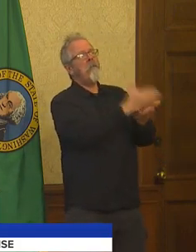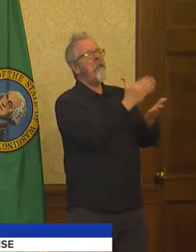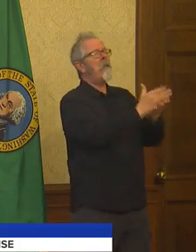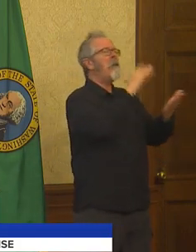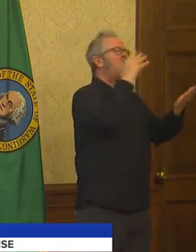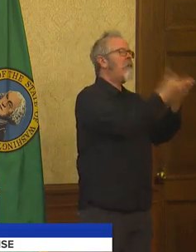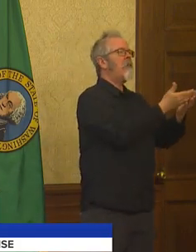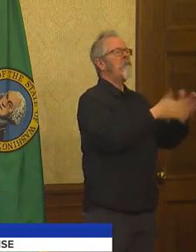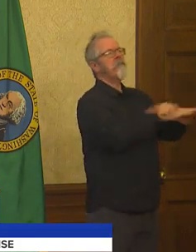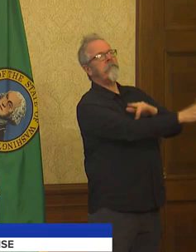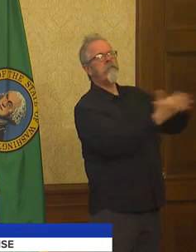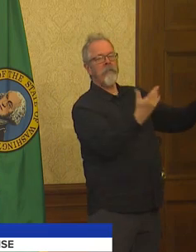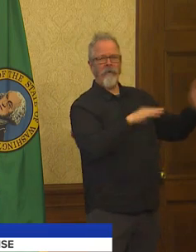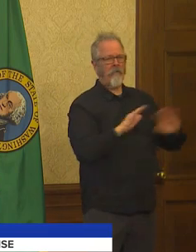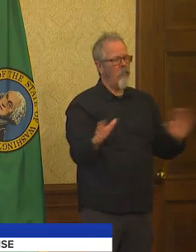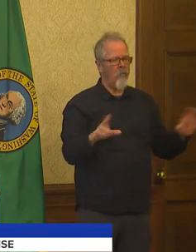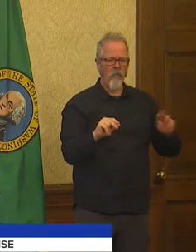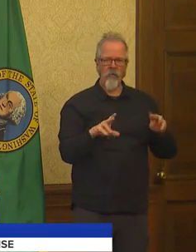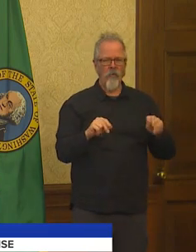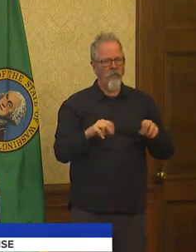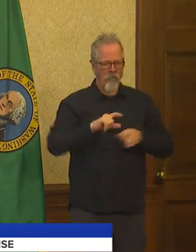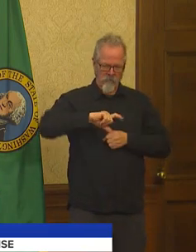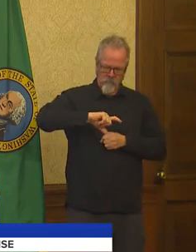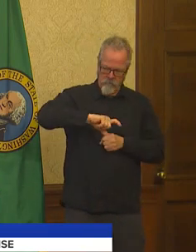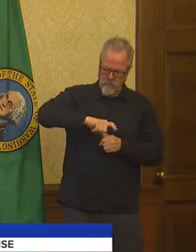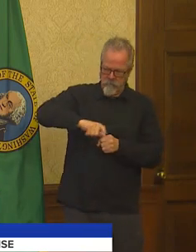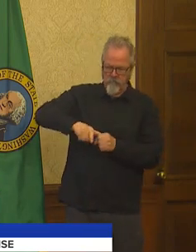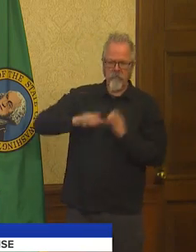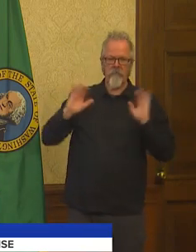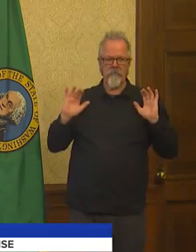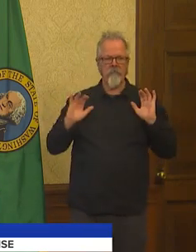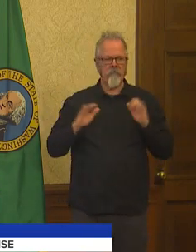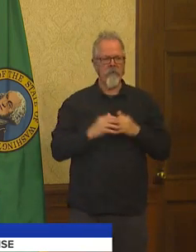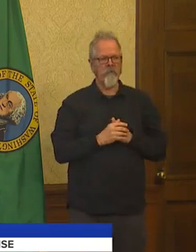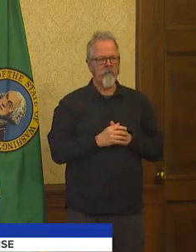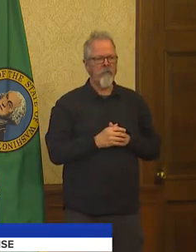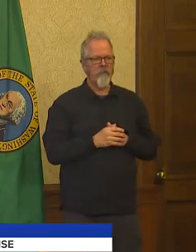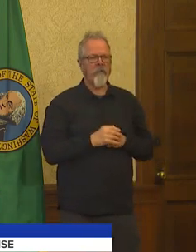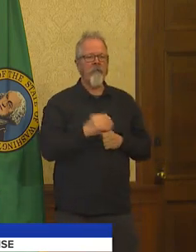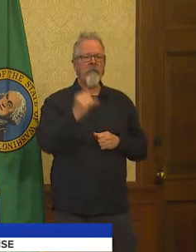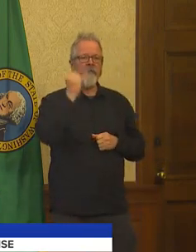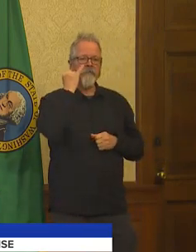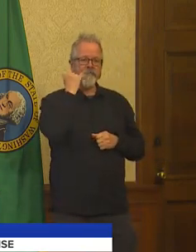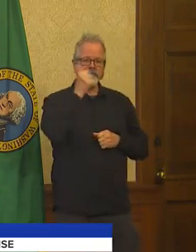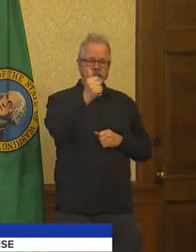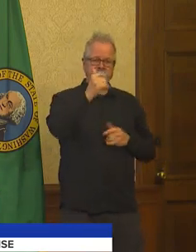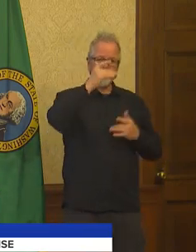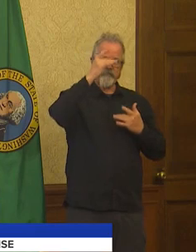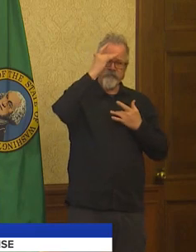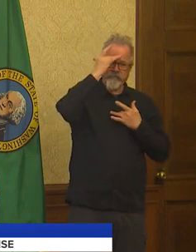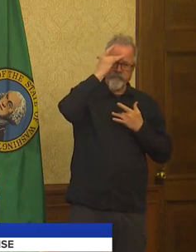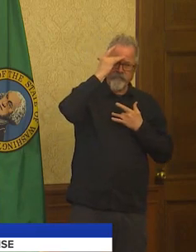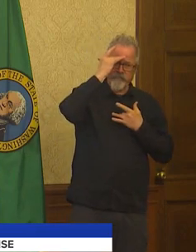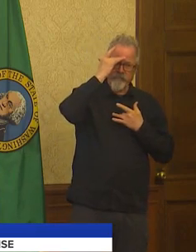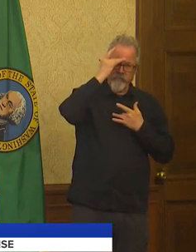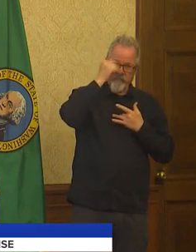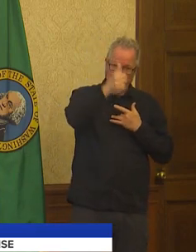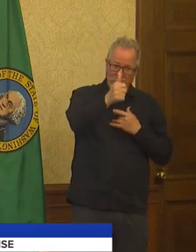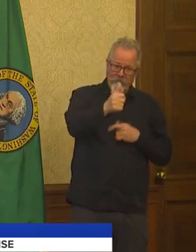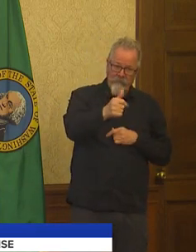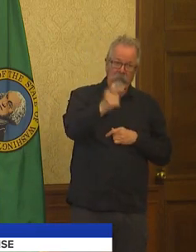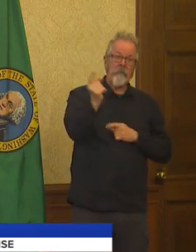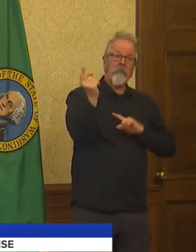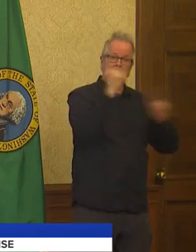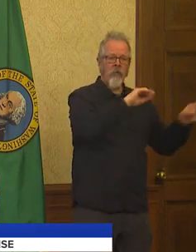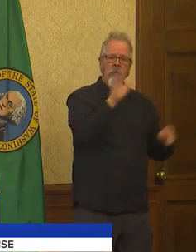in a way that is safe and responsible, but that needs everyone to work together to accomplish